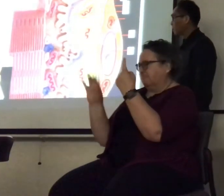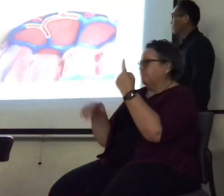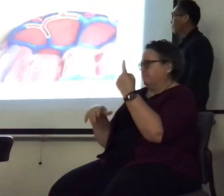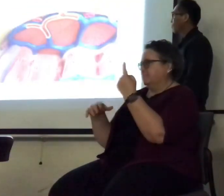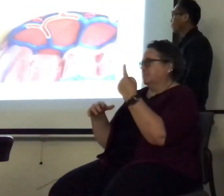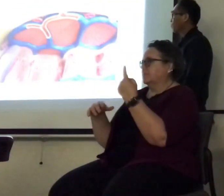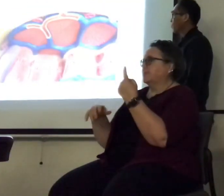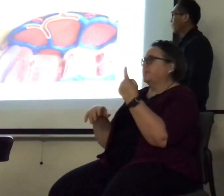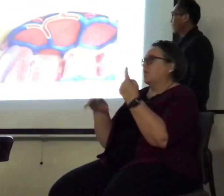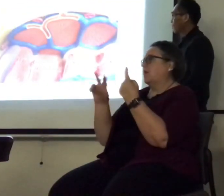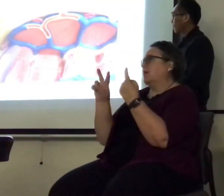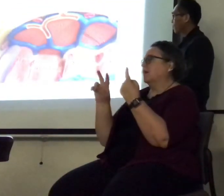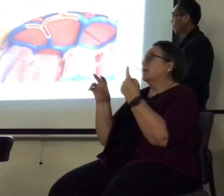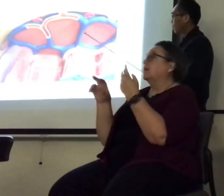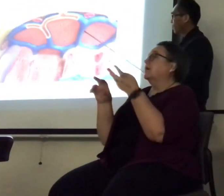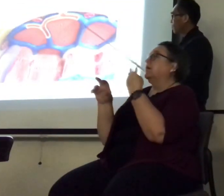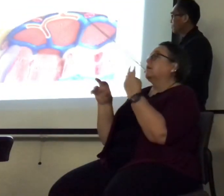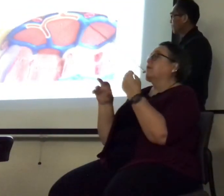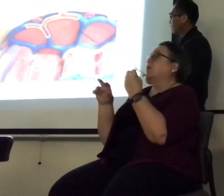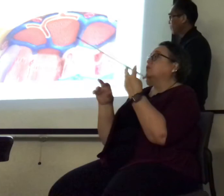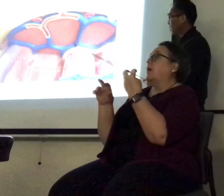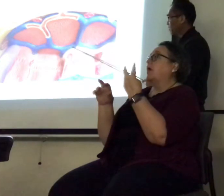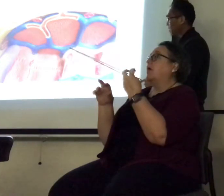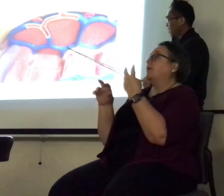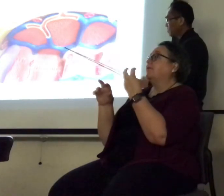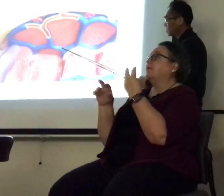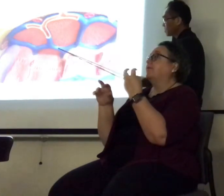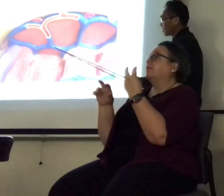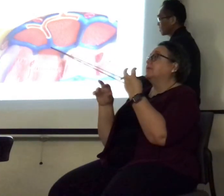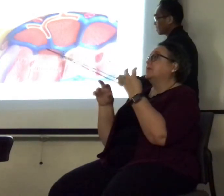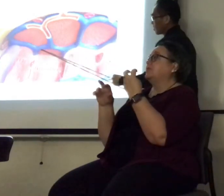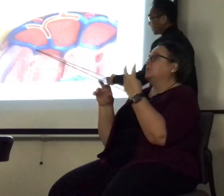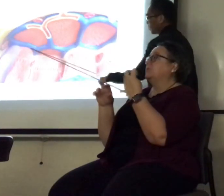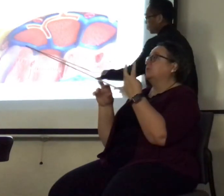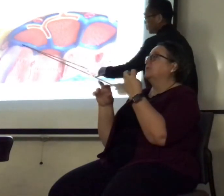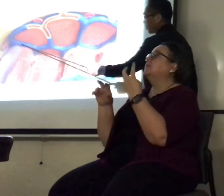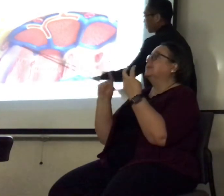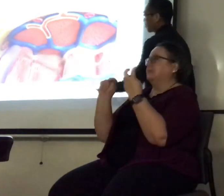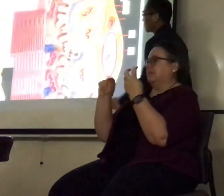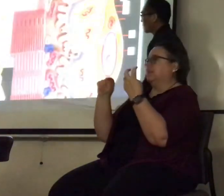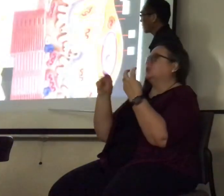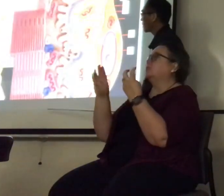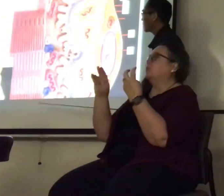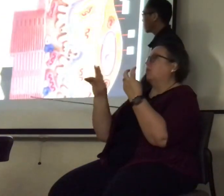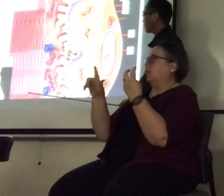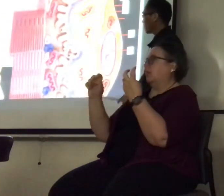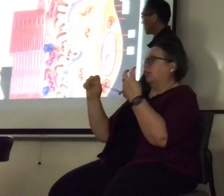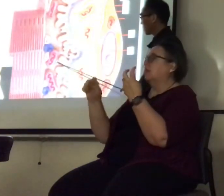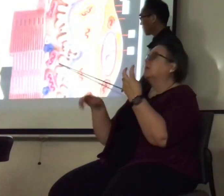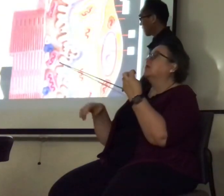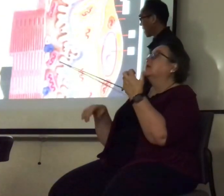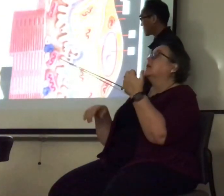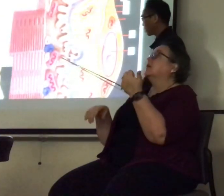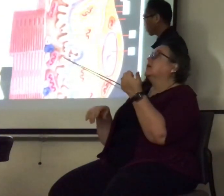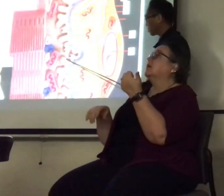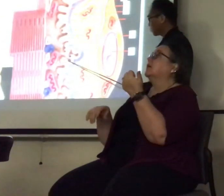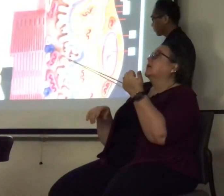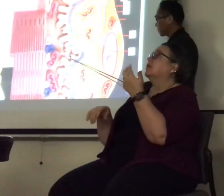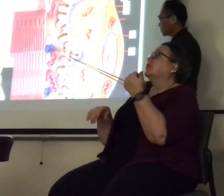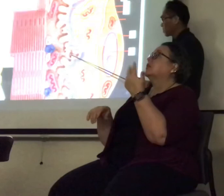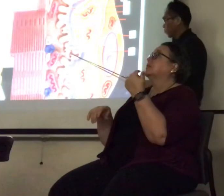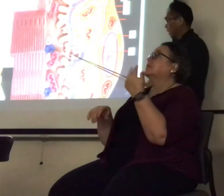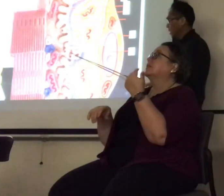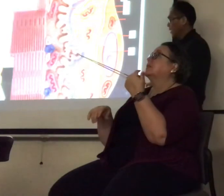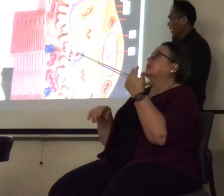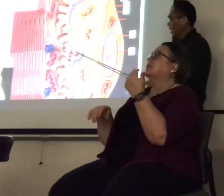Both are acceptable. For number 12, what would you identify this as? T-tubule. And then for the last one, which